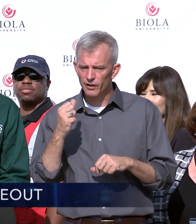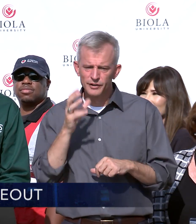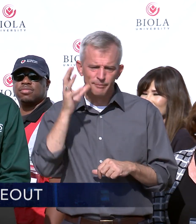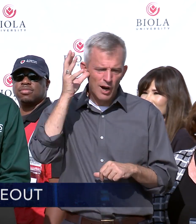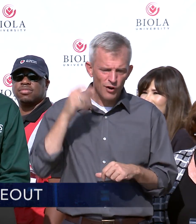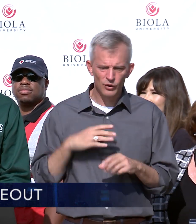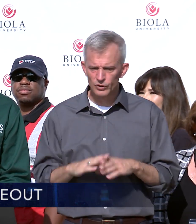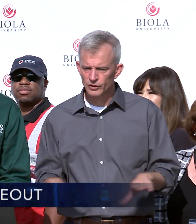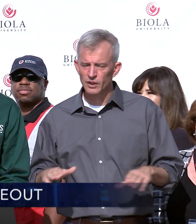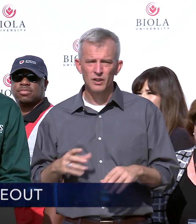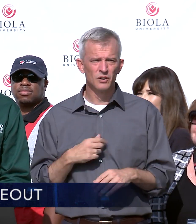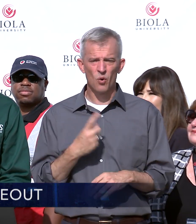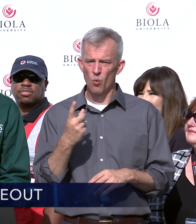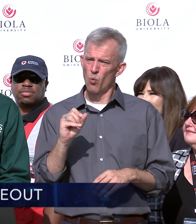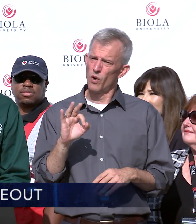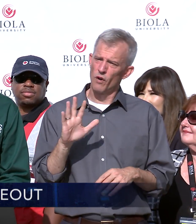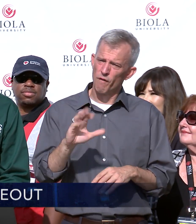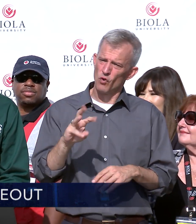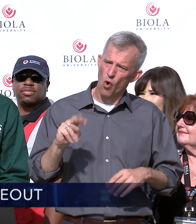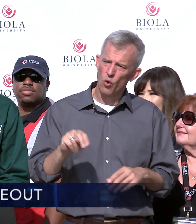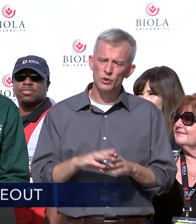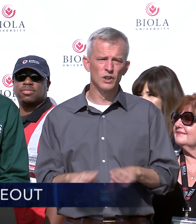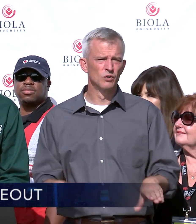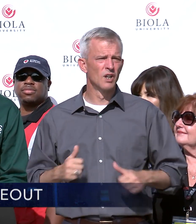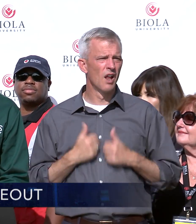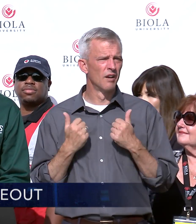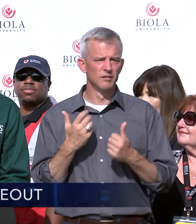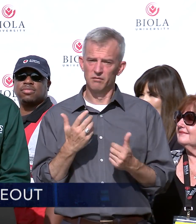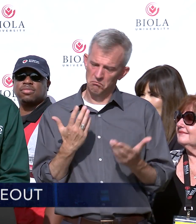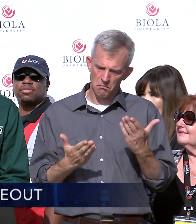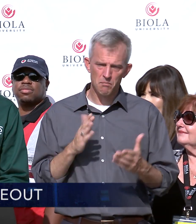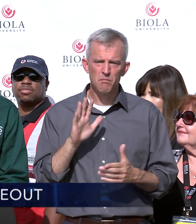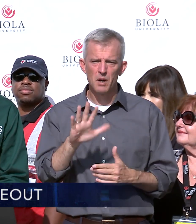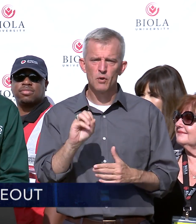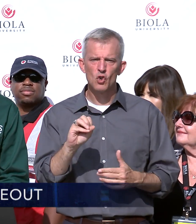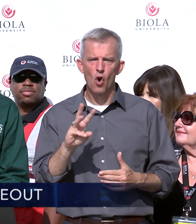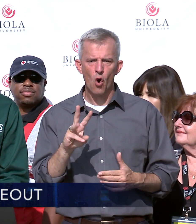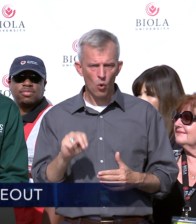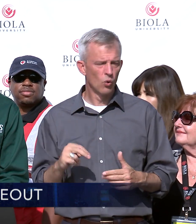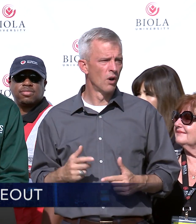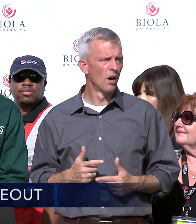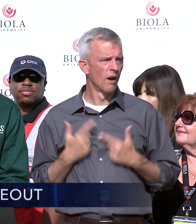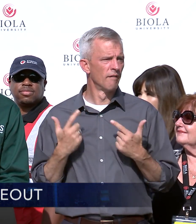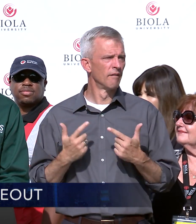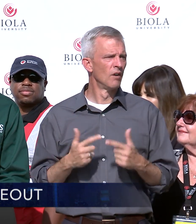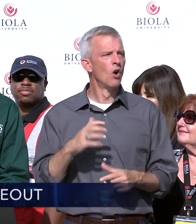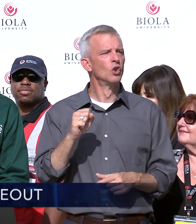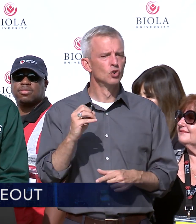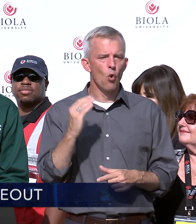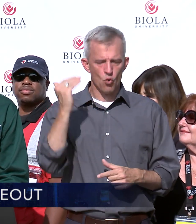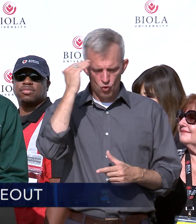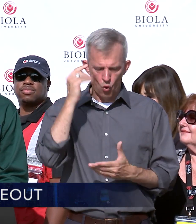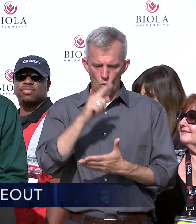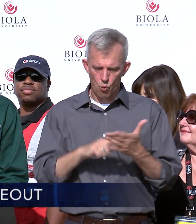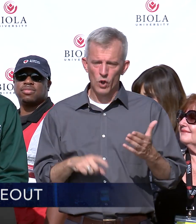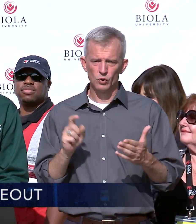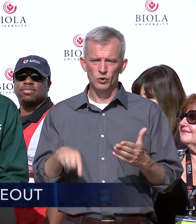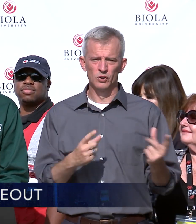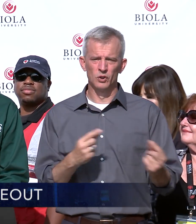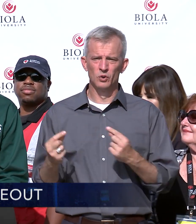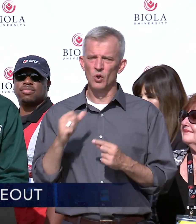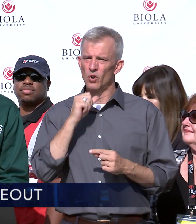spouse, one of your own children's lives. You might save your own life. So, know what to do. Don't